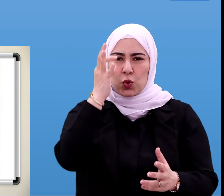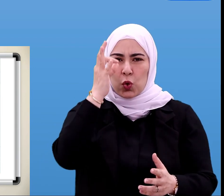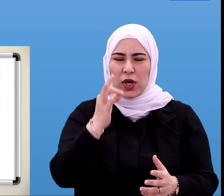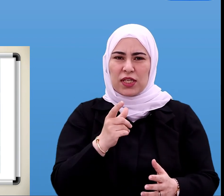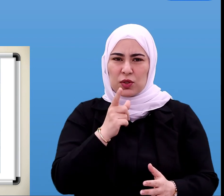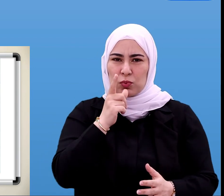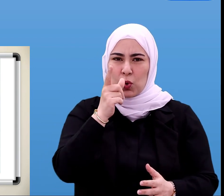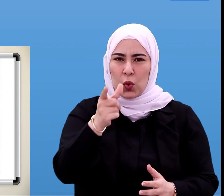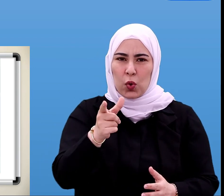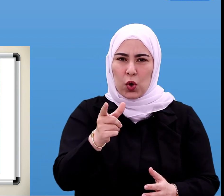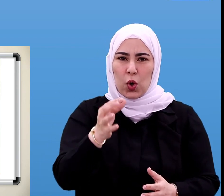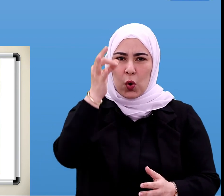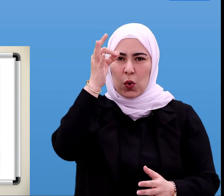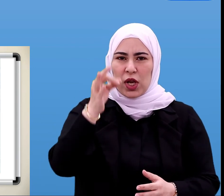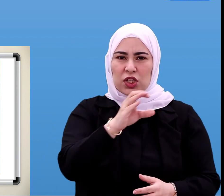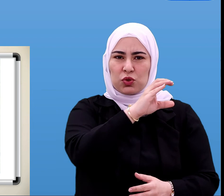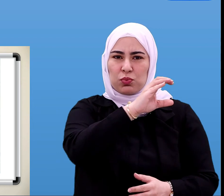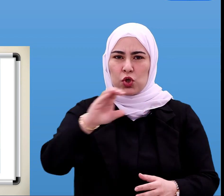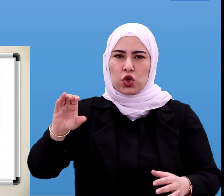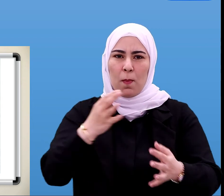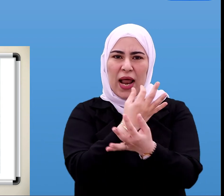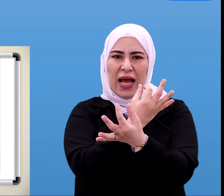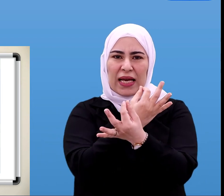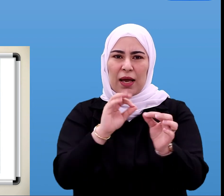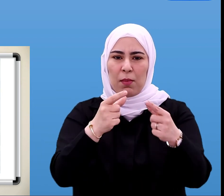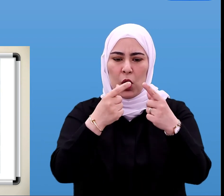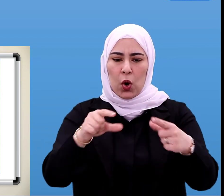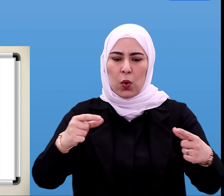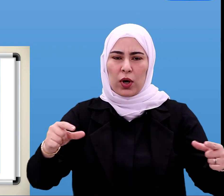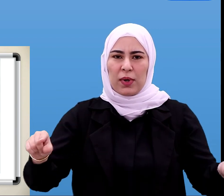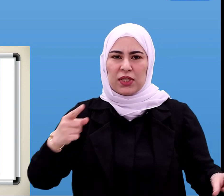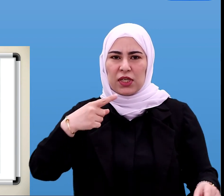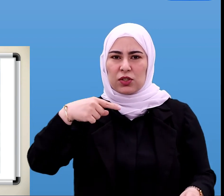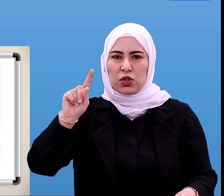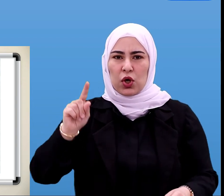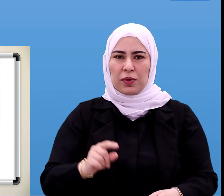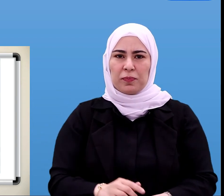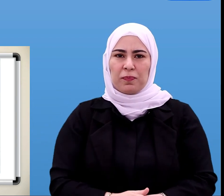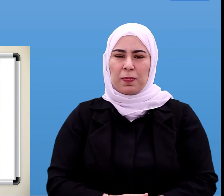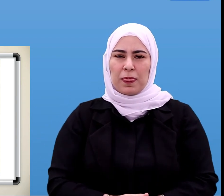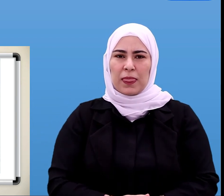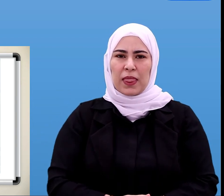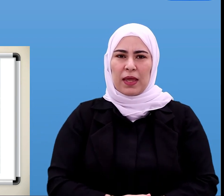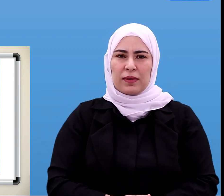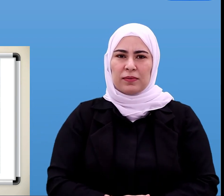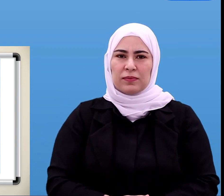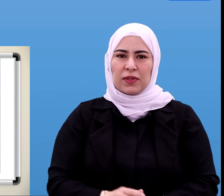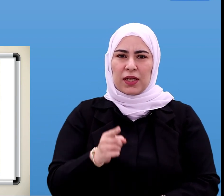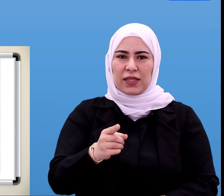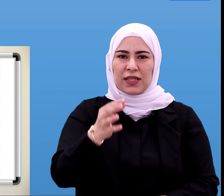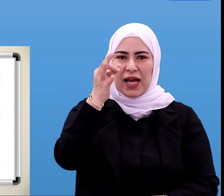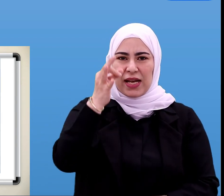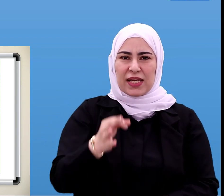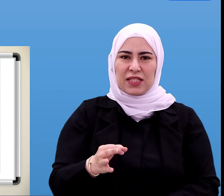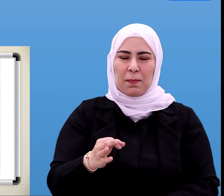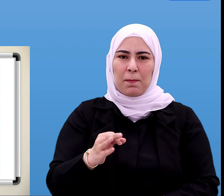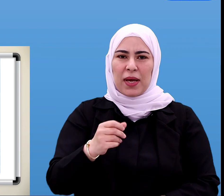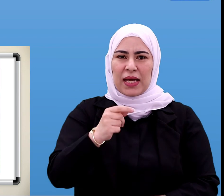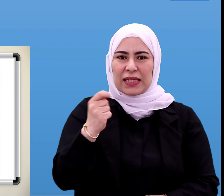in full grammatical sentence, meaning you shouldn't write okay or yes. You should write a